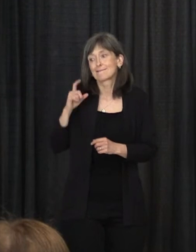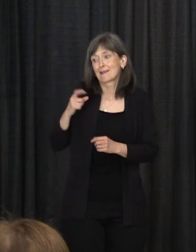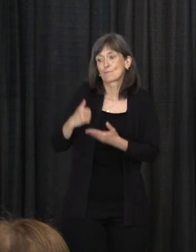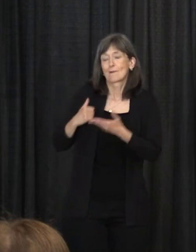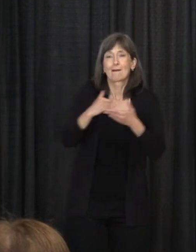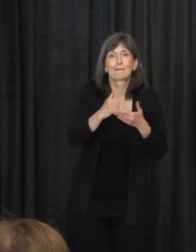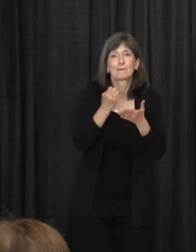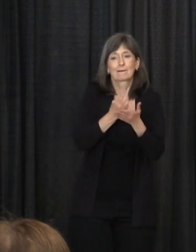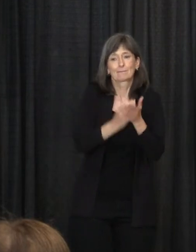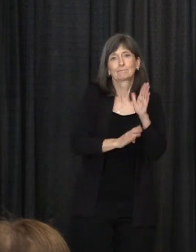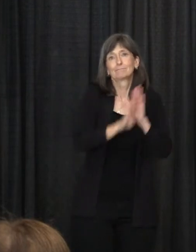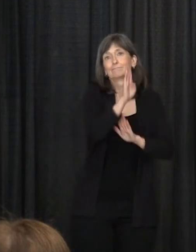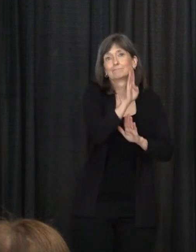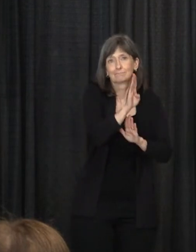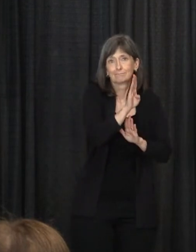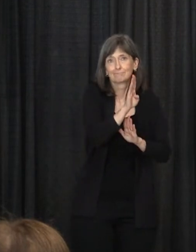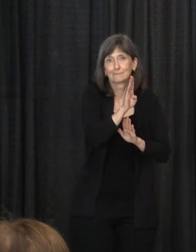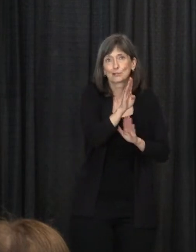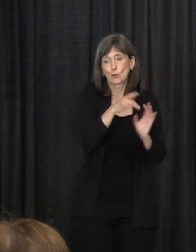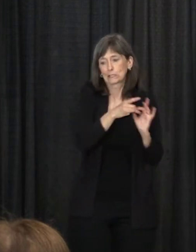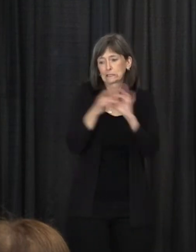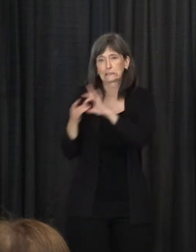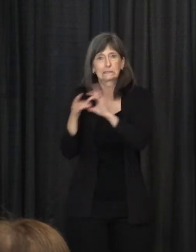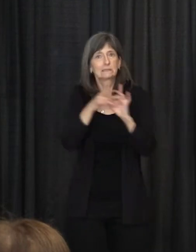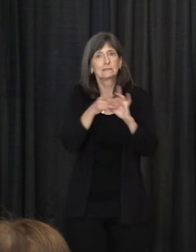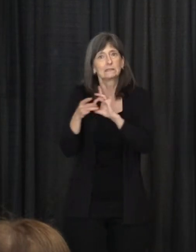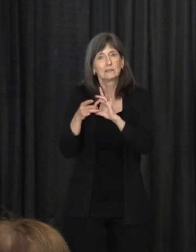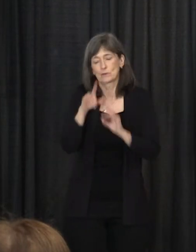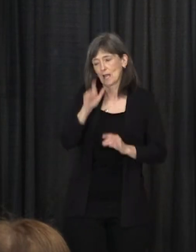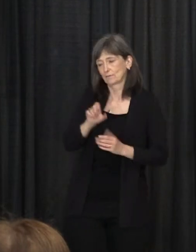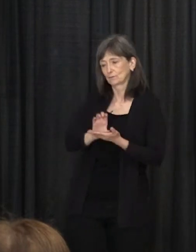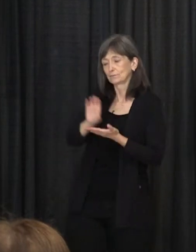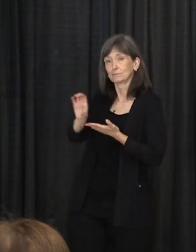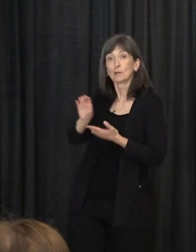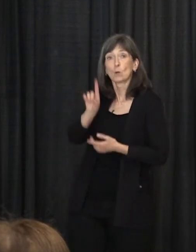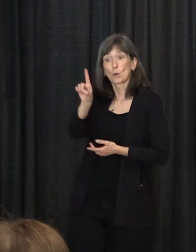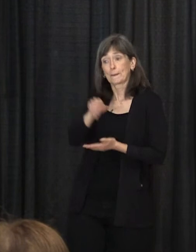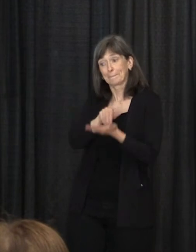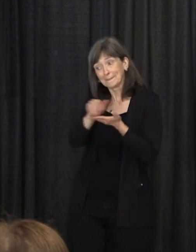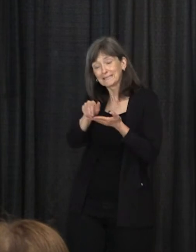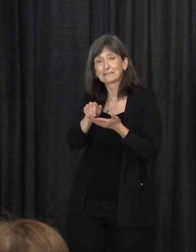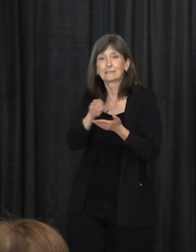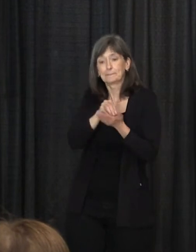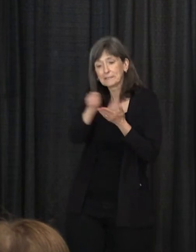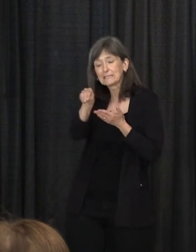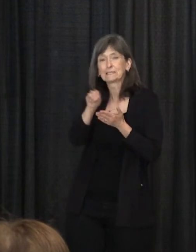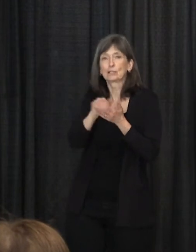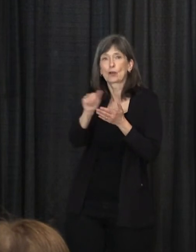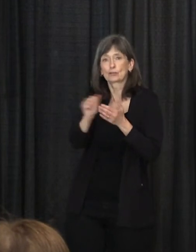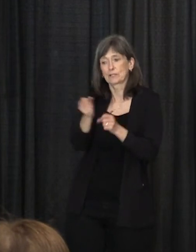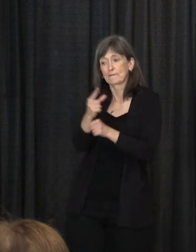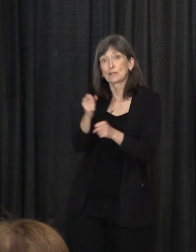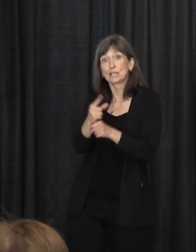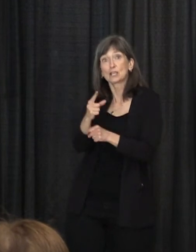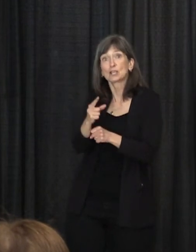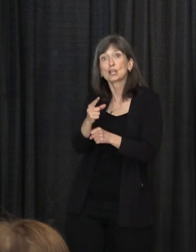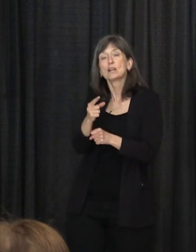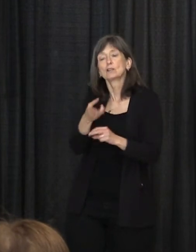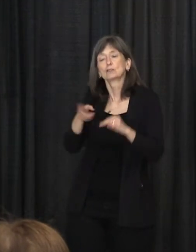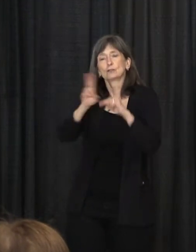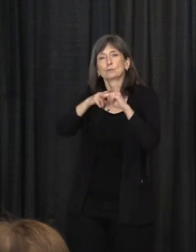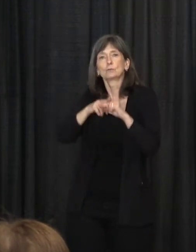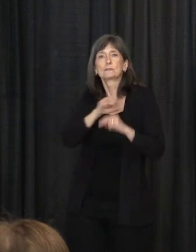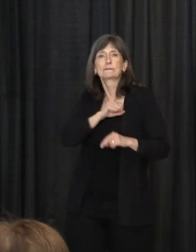essential to improving our fiscal outlook for our province. So $1 million annually will be spent on additional